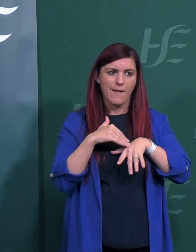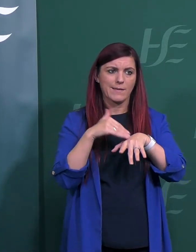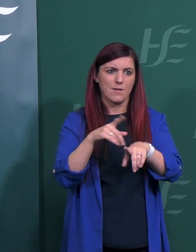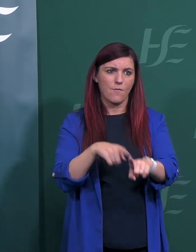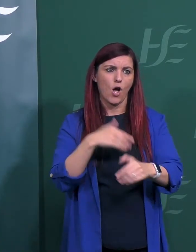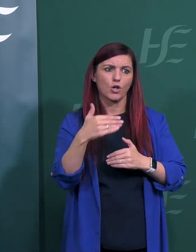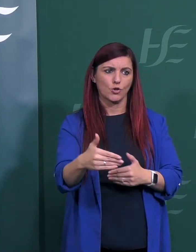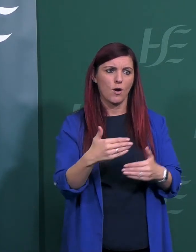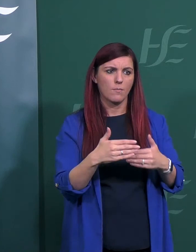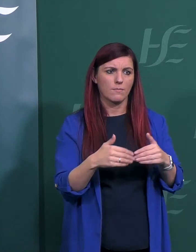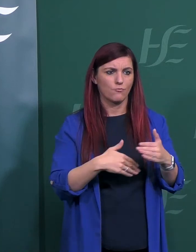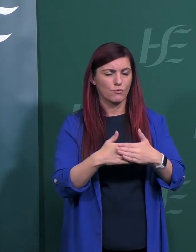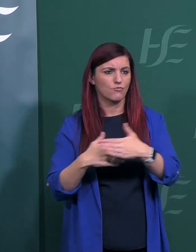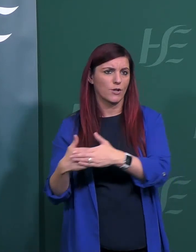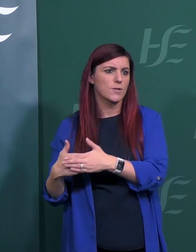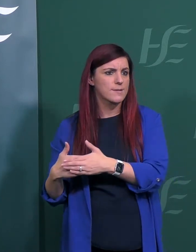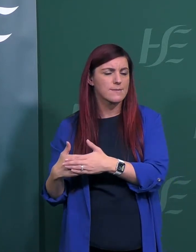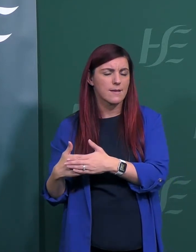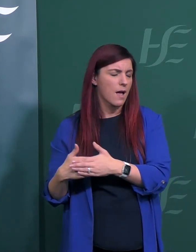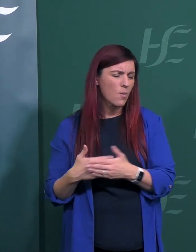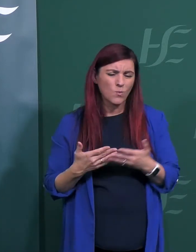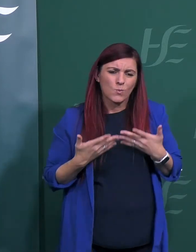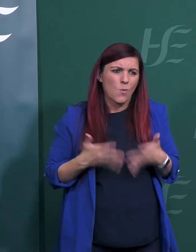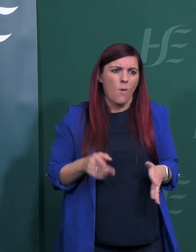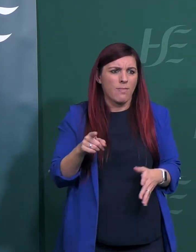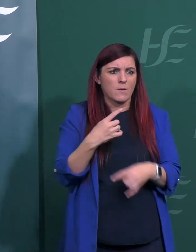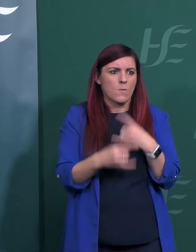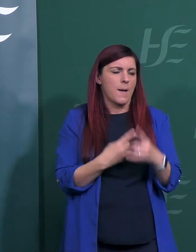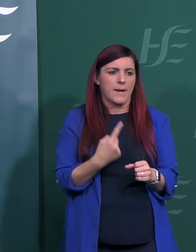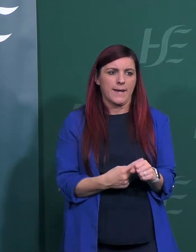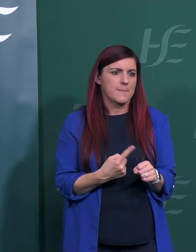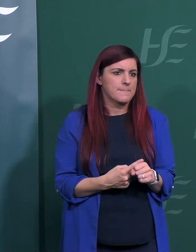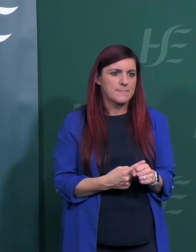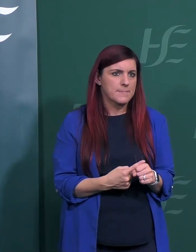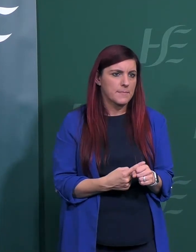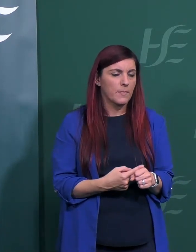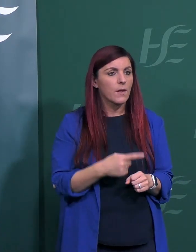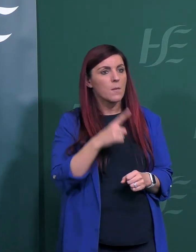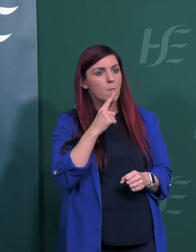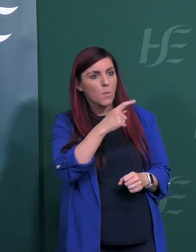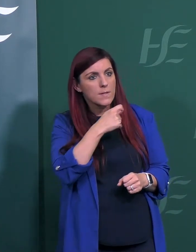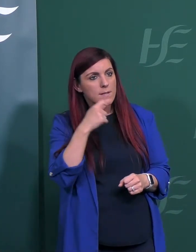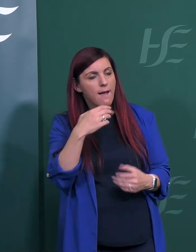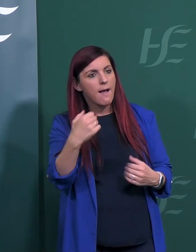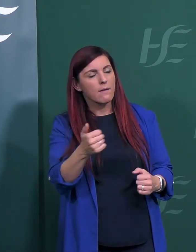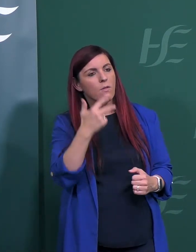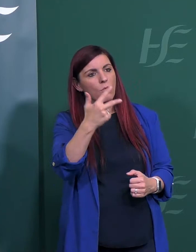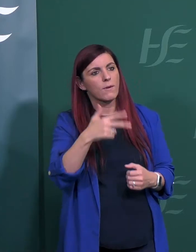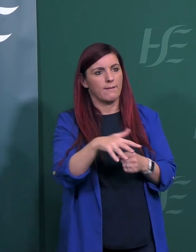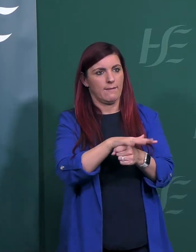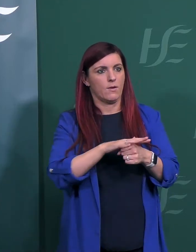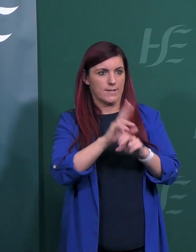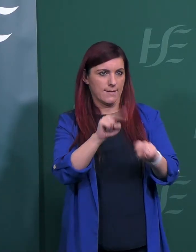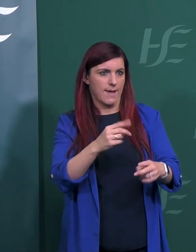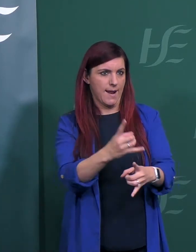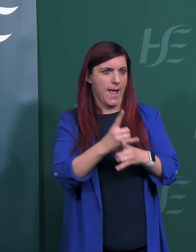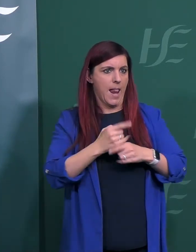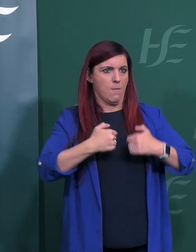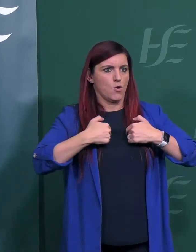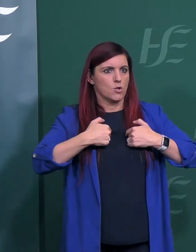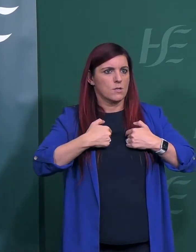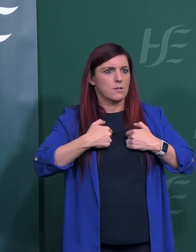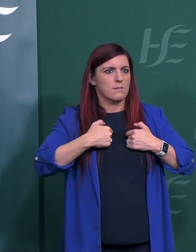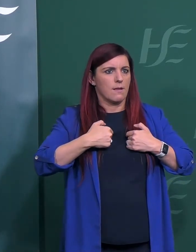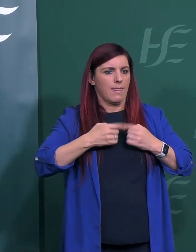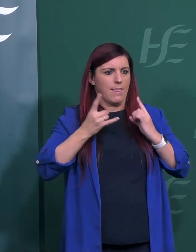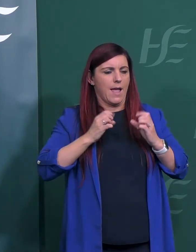restrictions. So in case there's any ambiguity, that's not what we're calling for. But I would say that there's 3 areas can help us to turn this around,